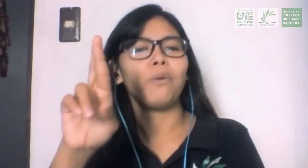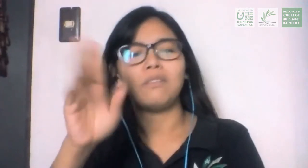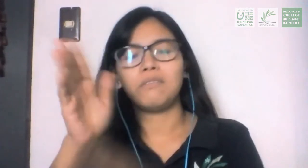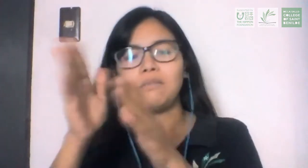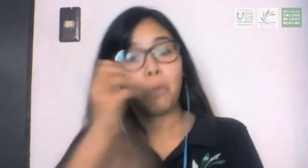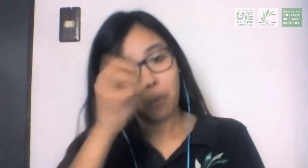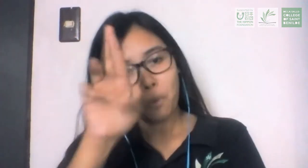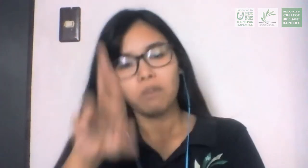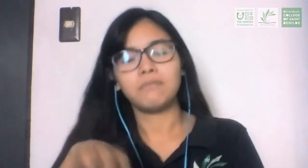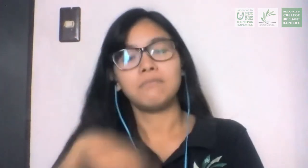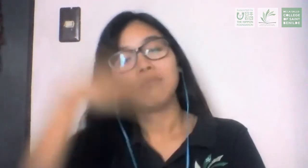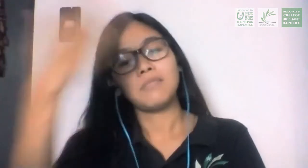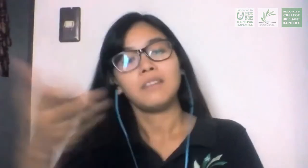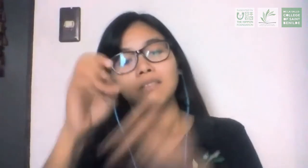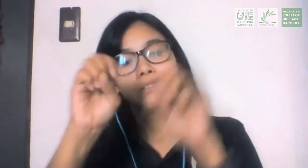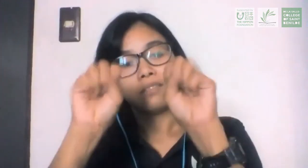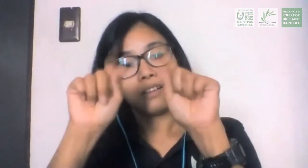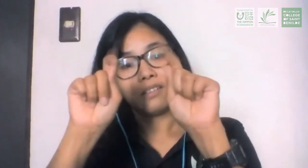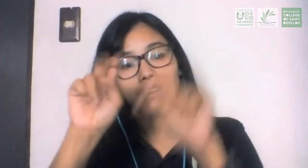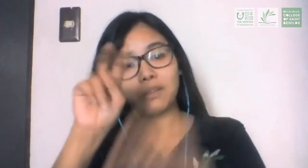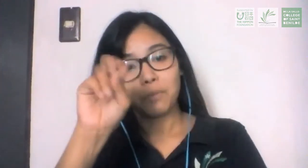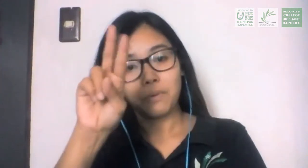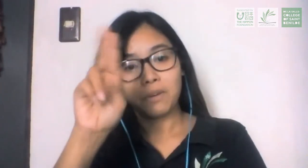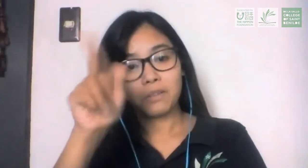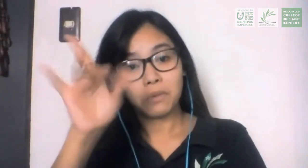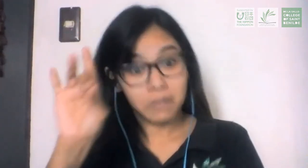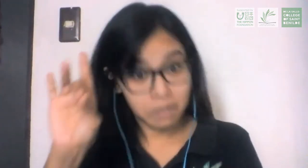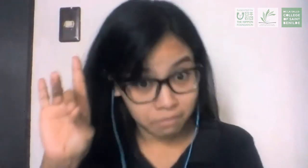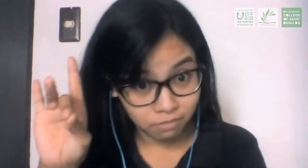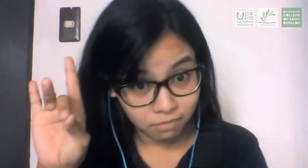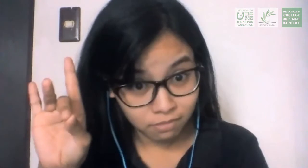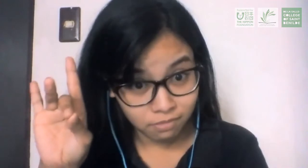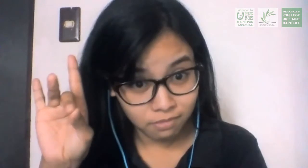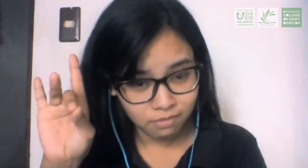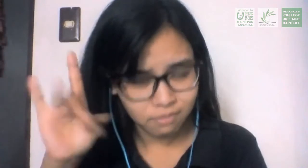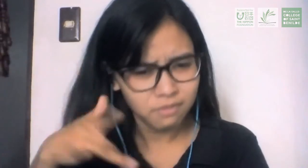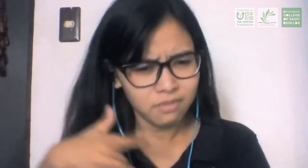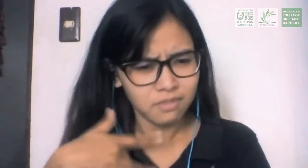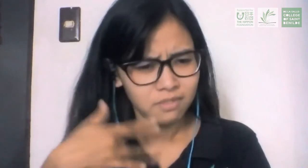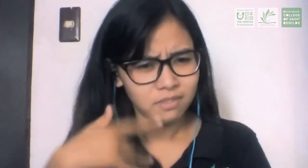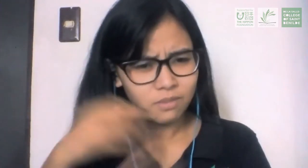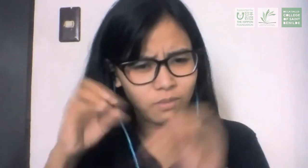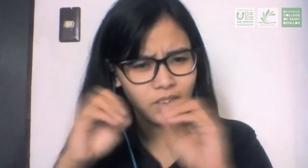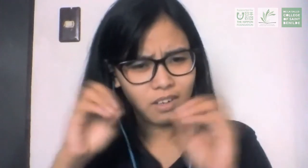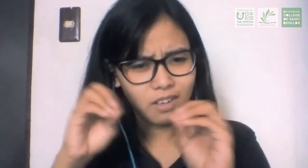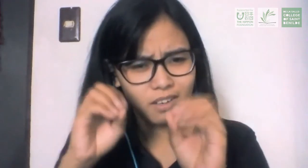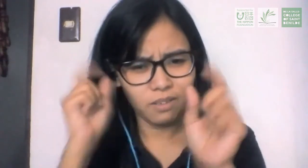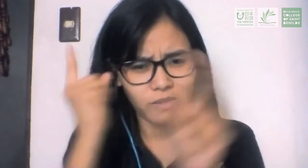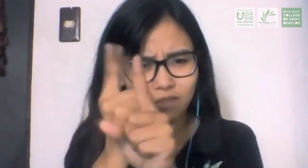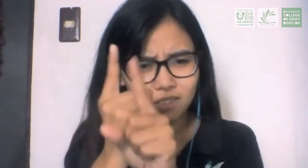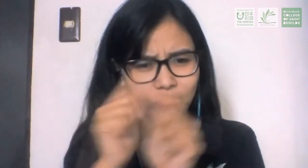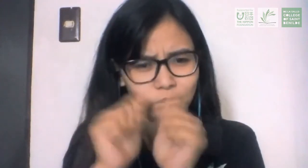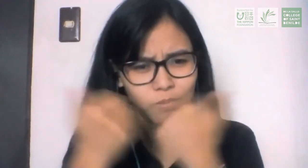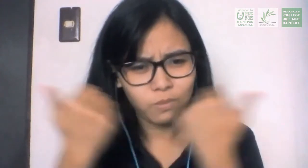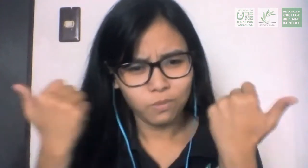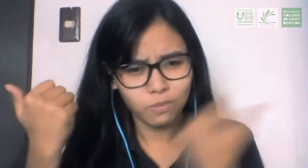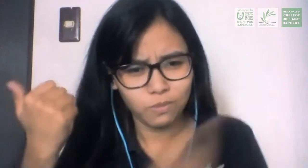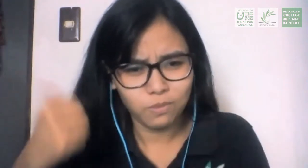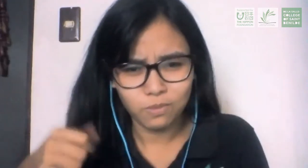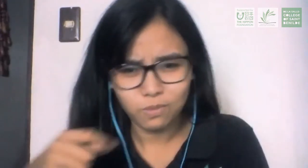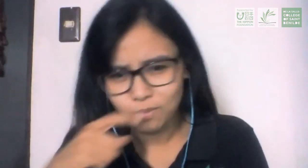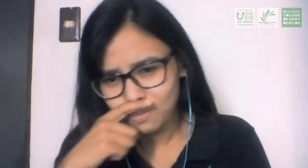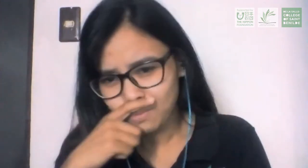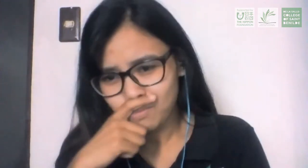you know, Saturday is the 25th, right? Or Saturday is the 28th, and then the eyebrow